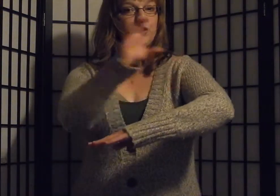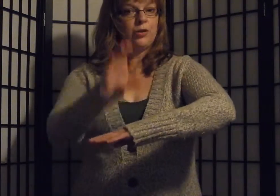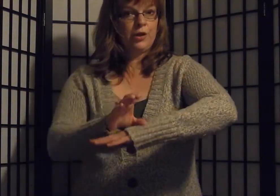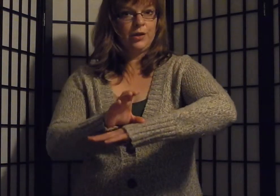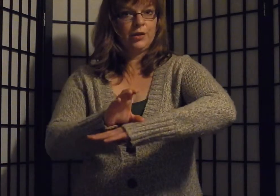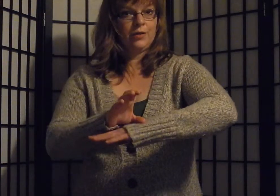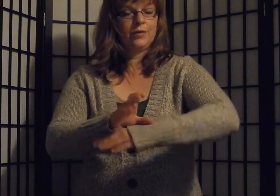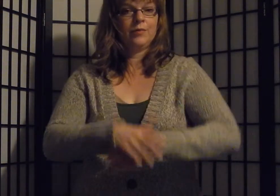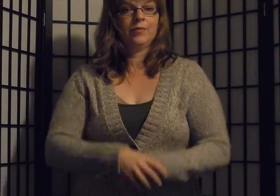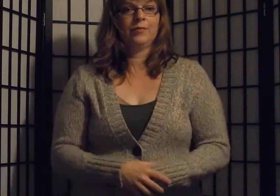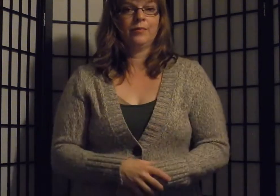computer,